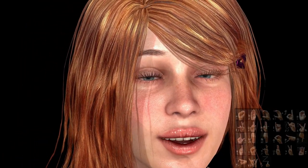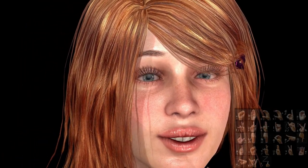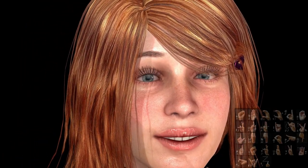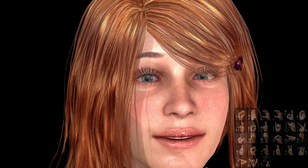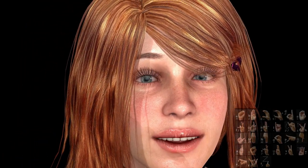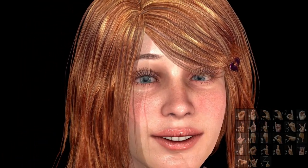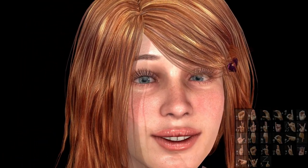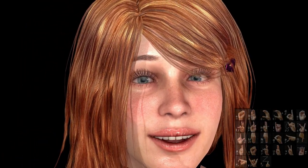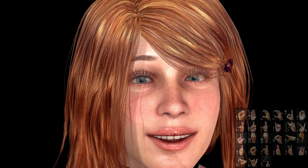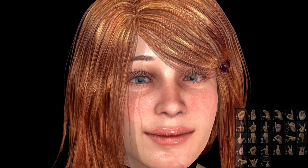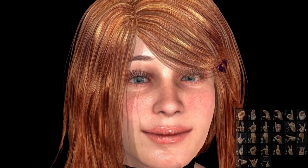watching Fun's channel.